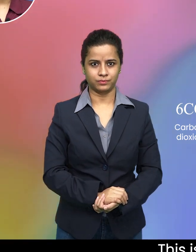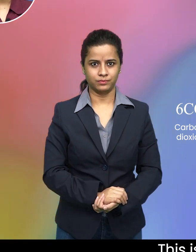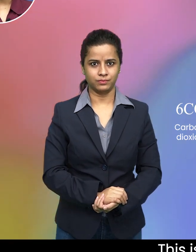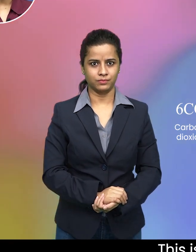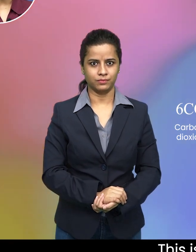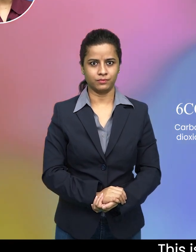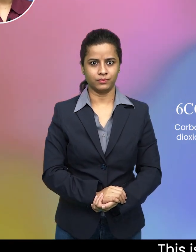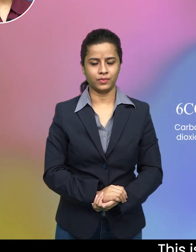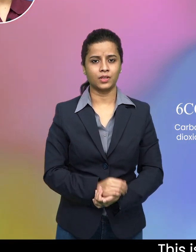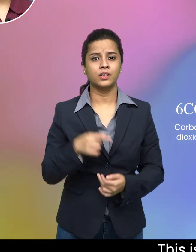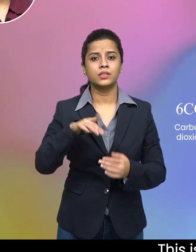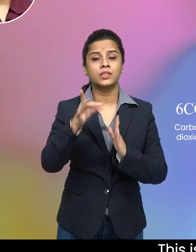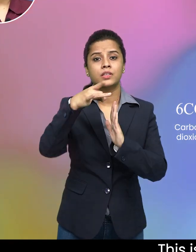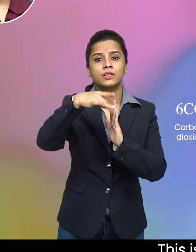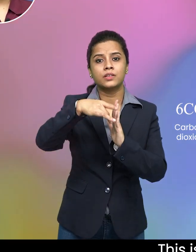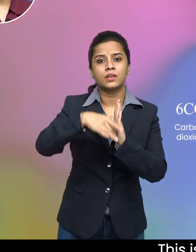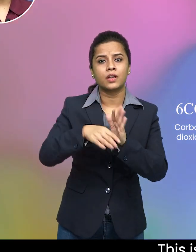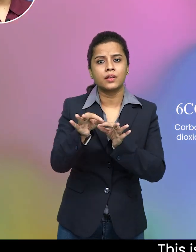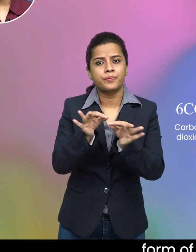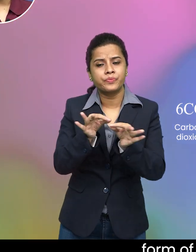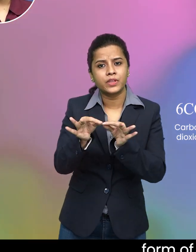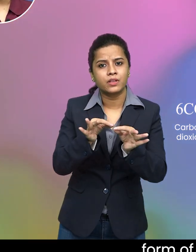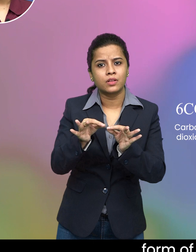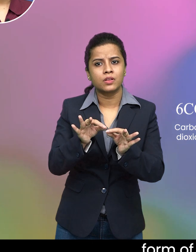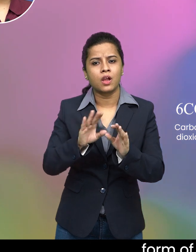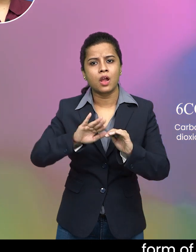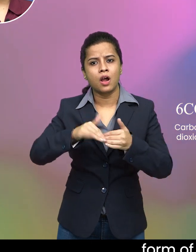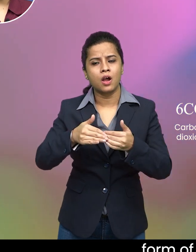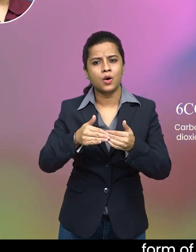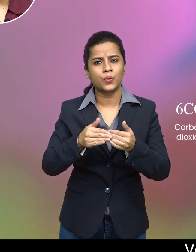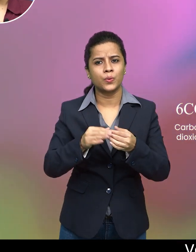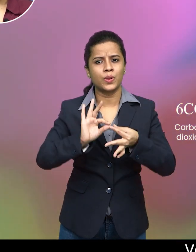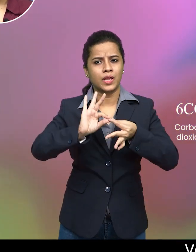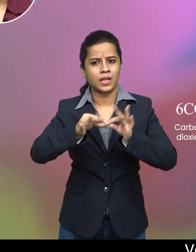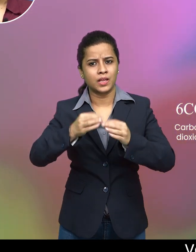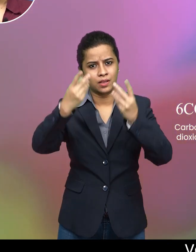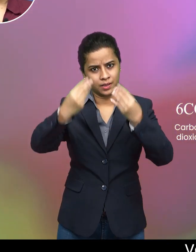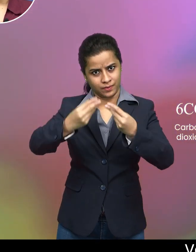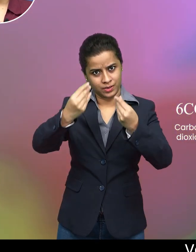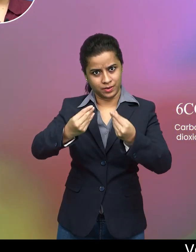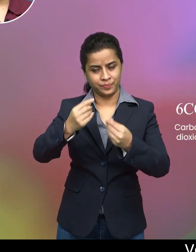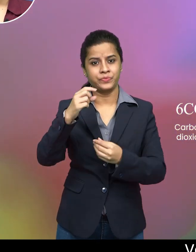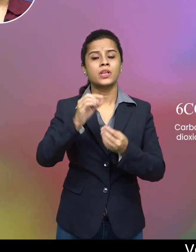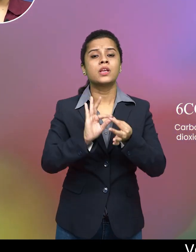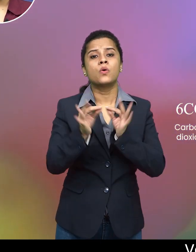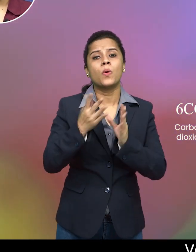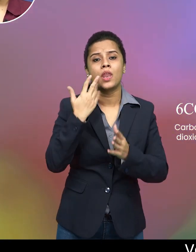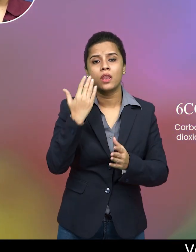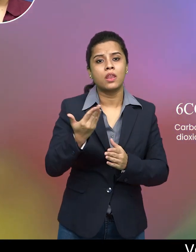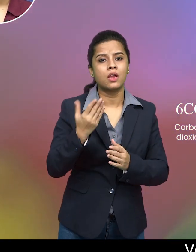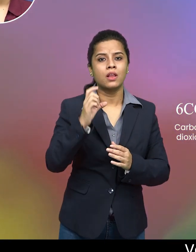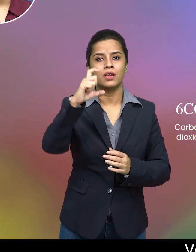This is described in the form of an equation by C.B. Van Neel in